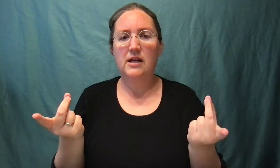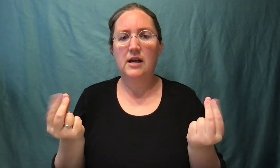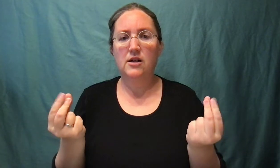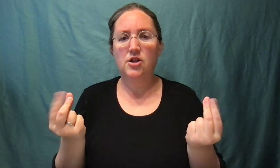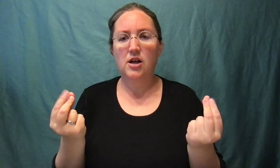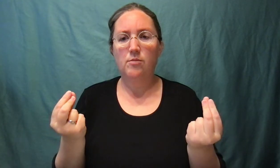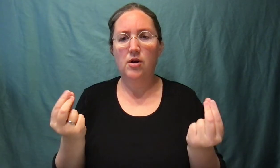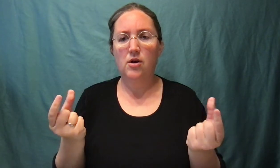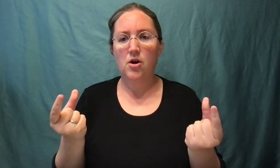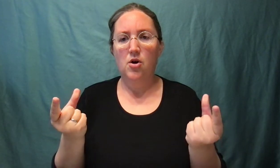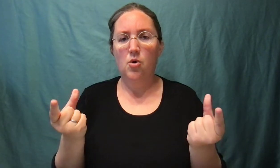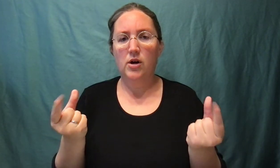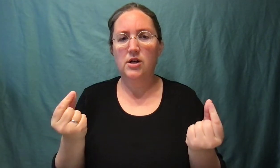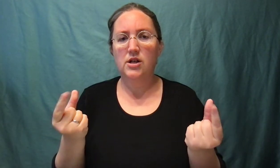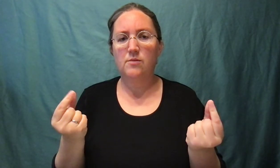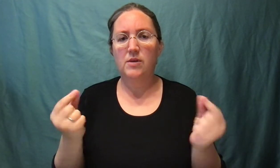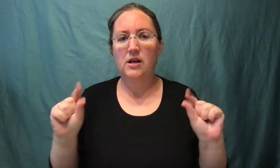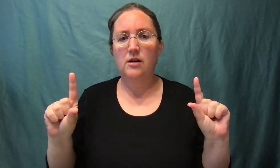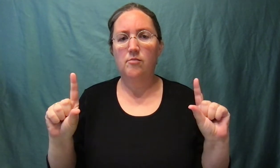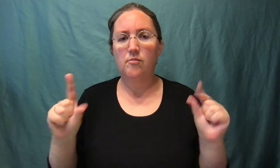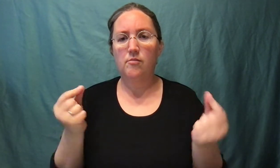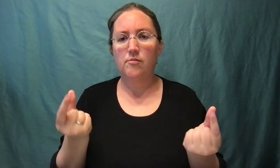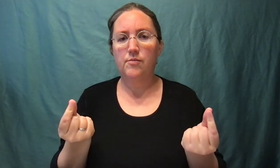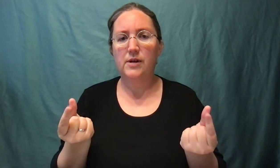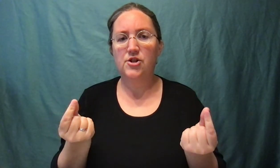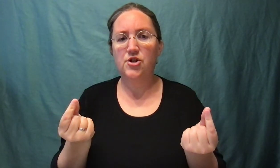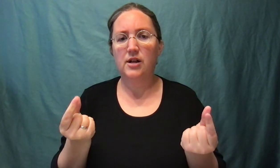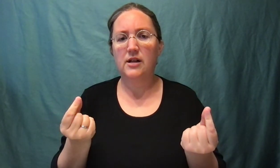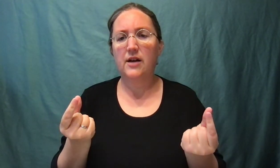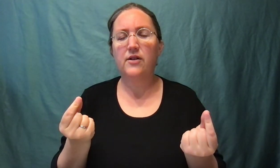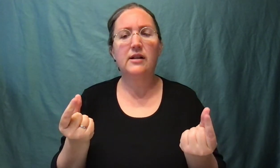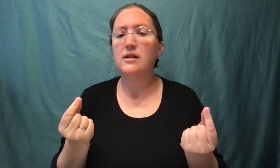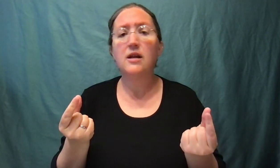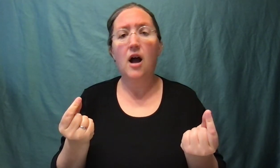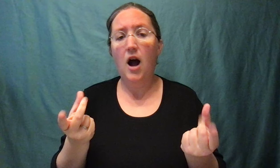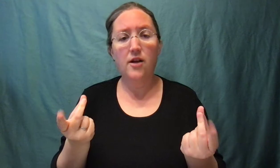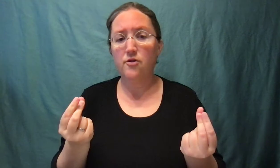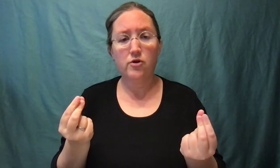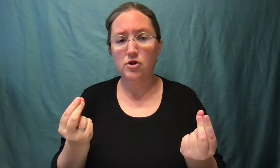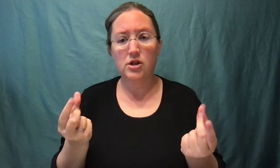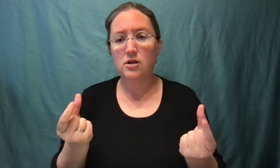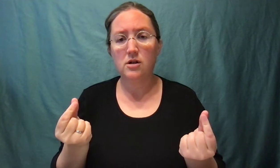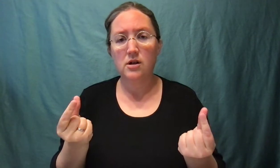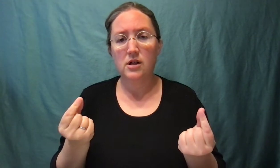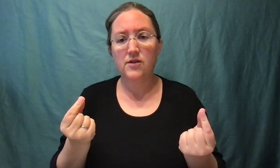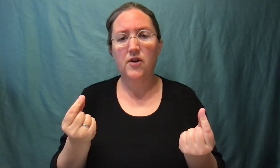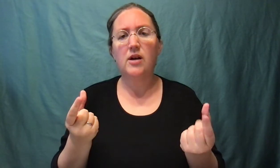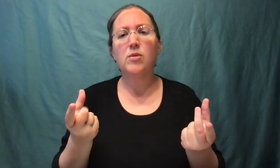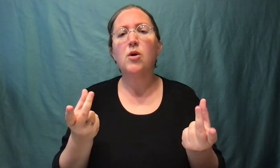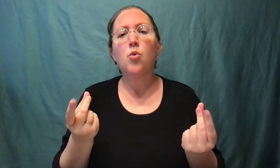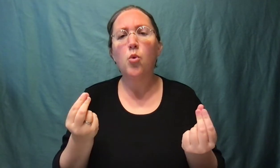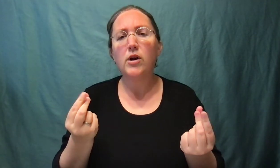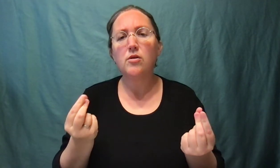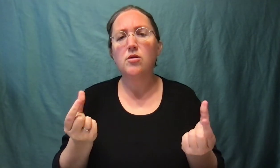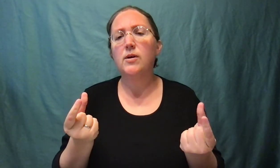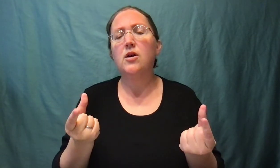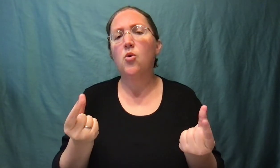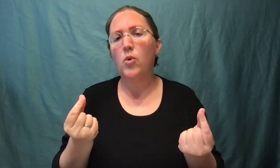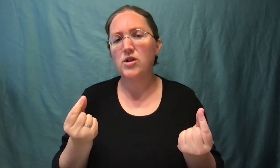hand shape, or it can just be pinched together like this. Either version is fine, but what are you doing? What should we